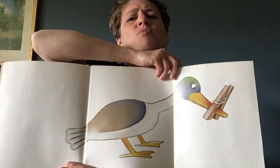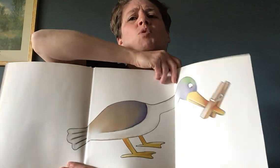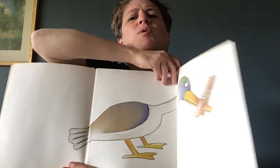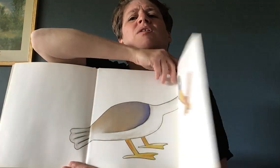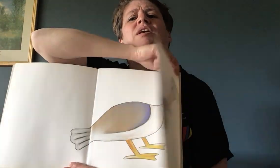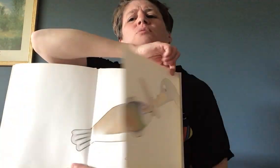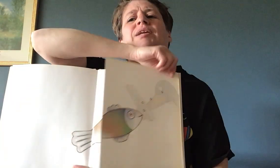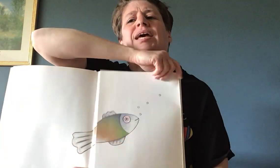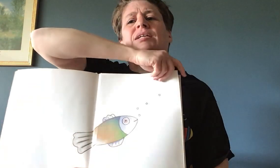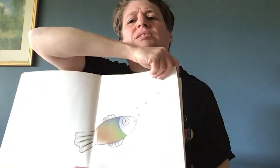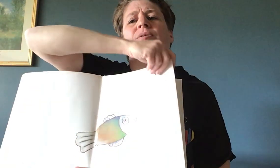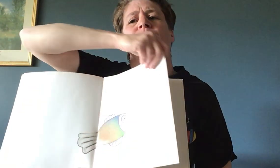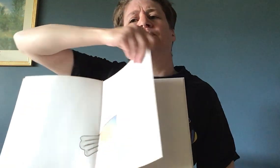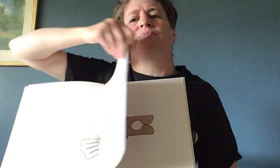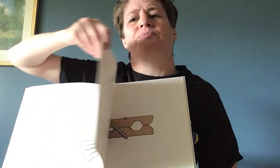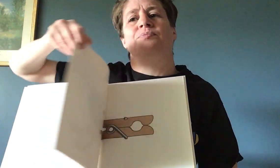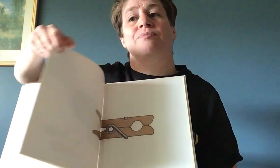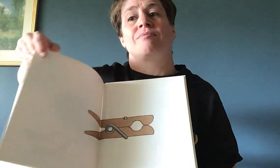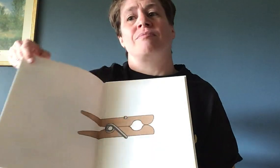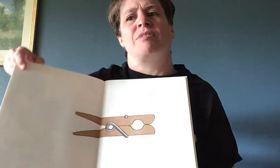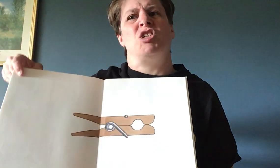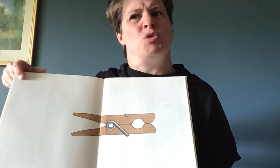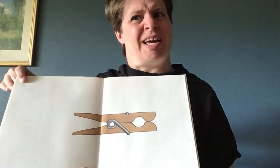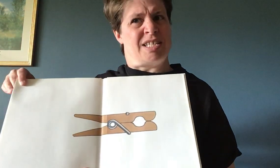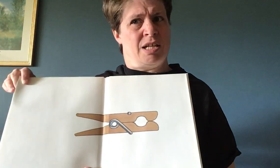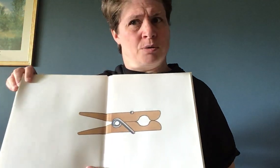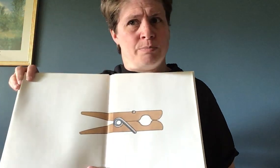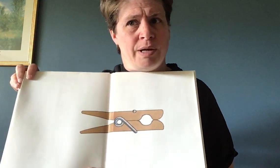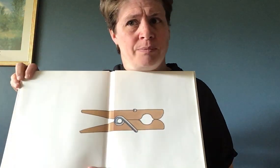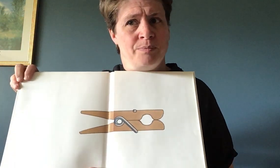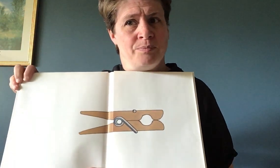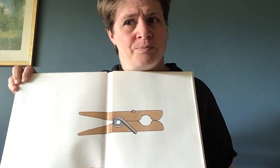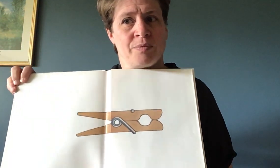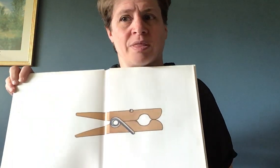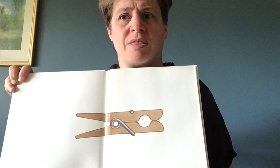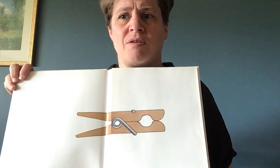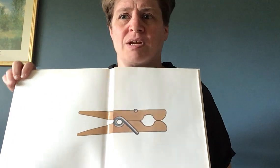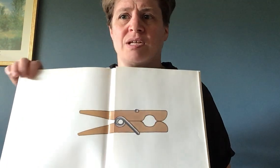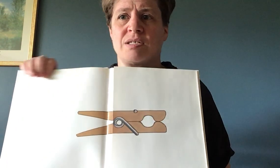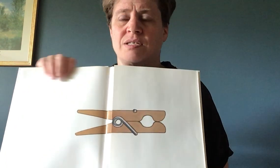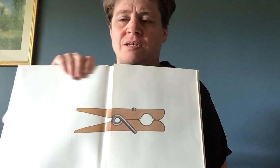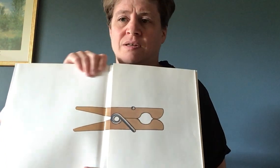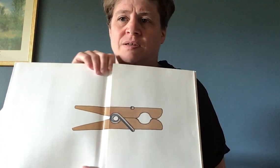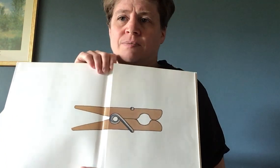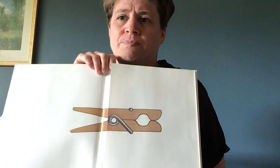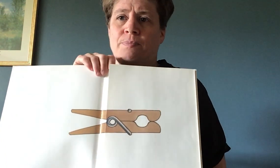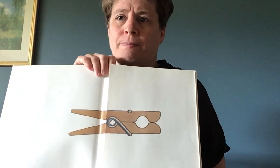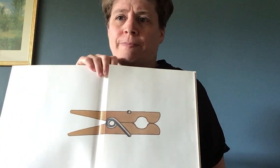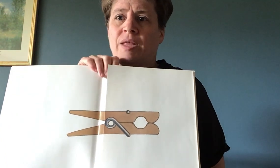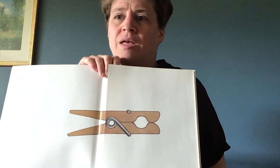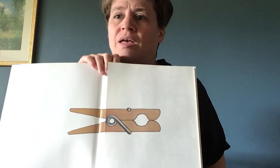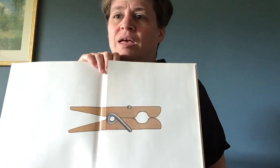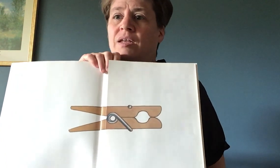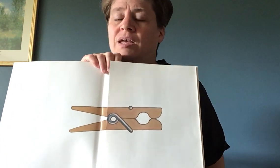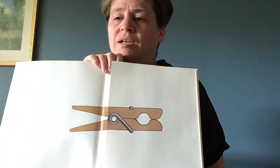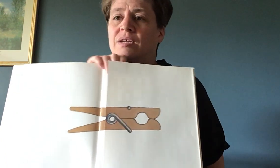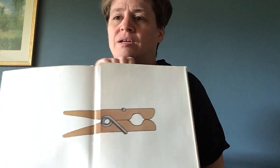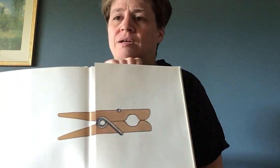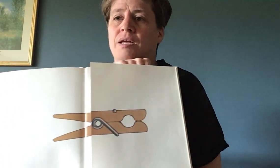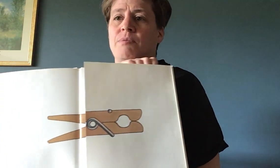What do you think will be next? Did you guess clothespin? There it is. And it can